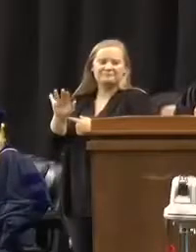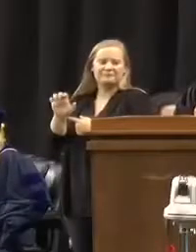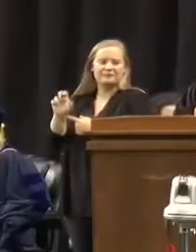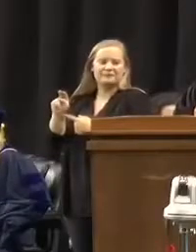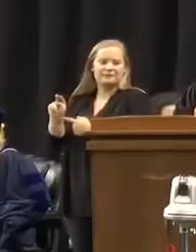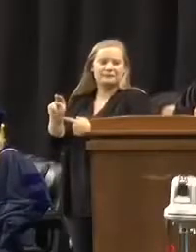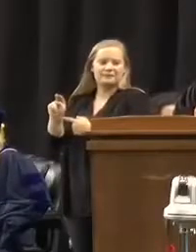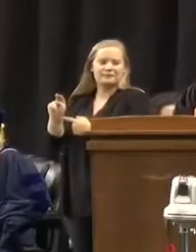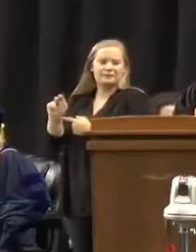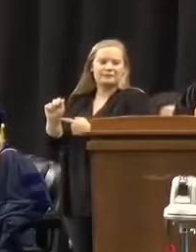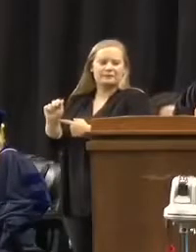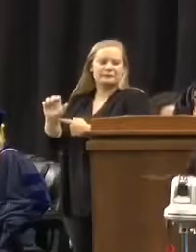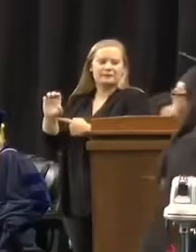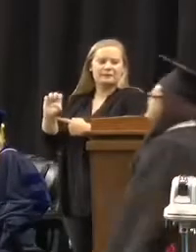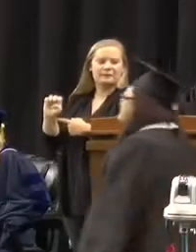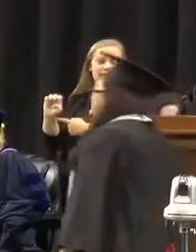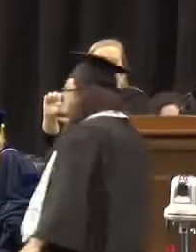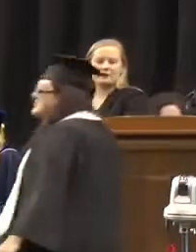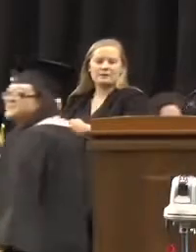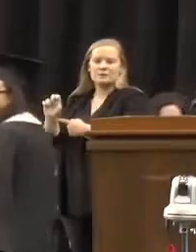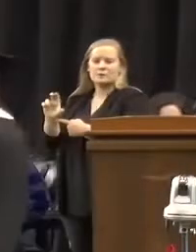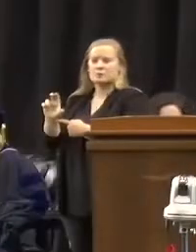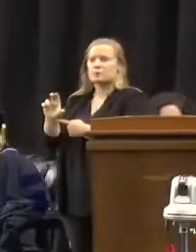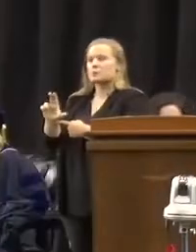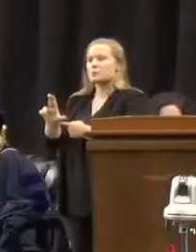Adriana Patricia Escudero.